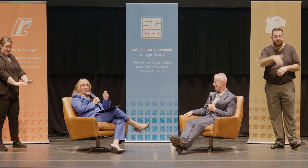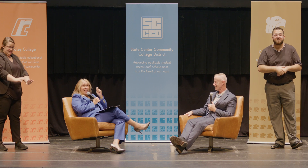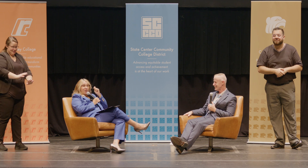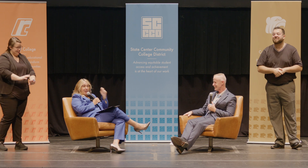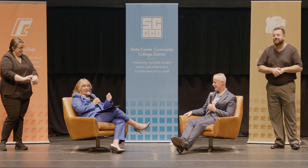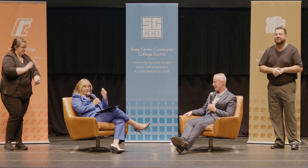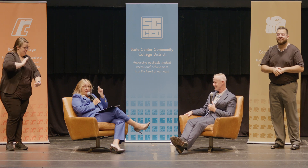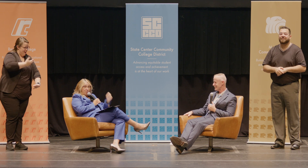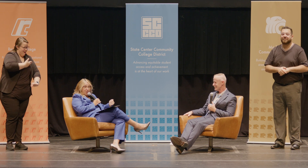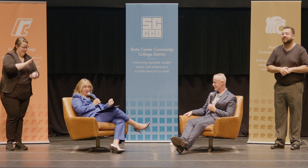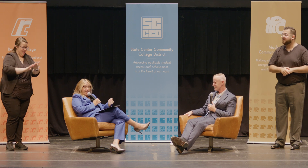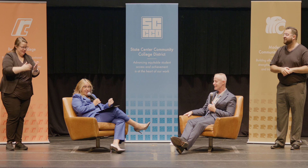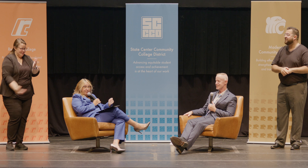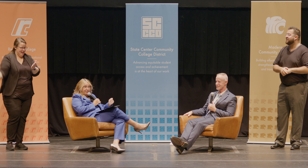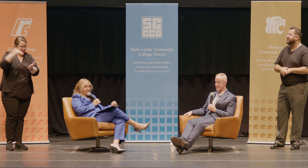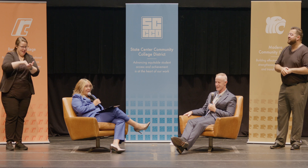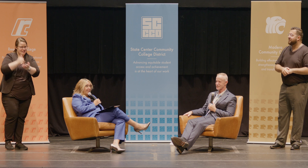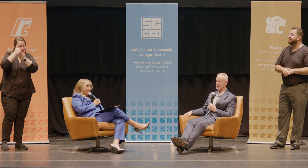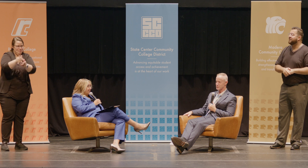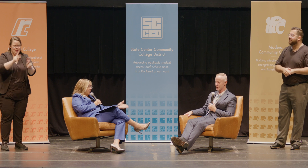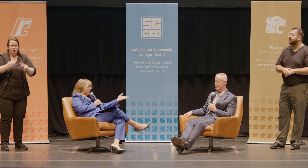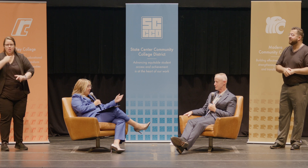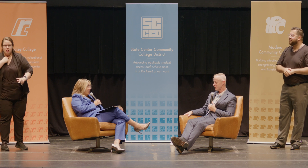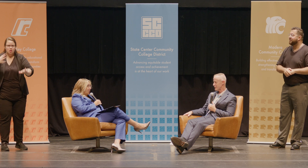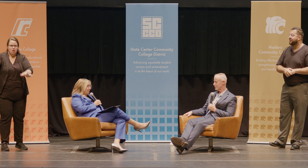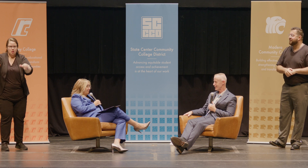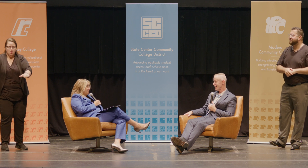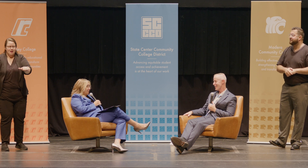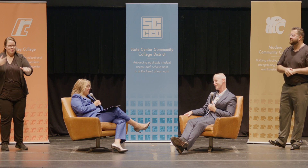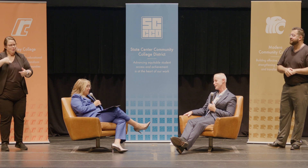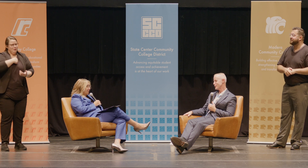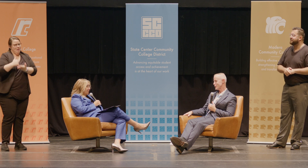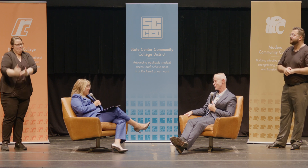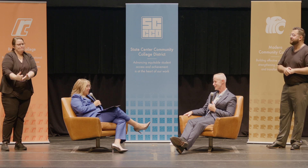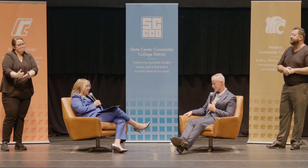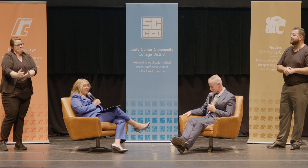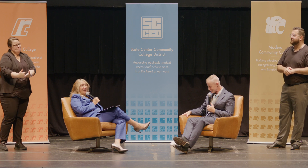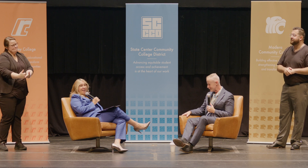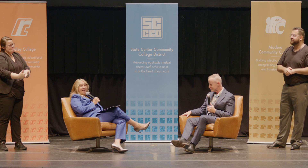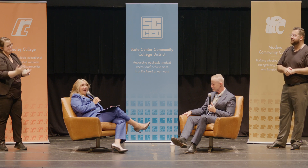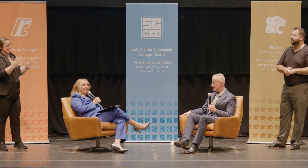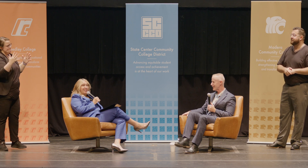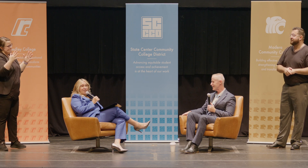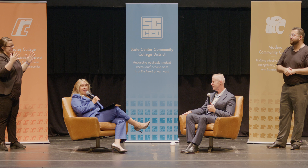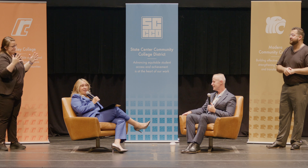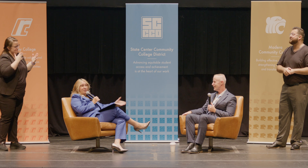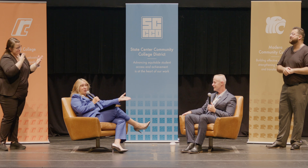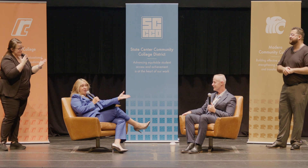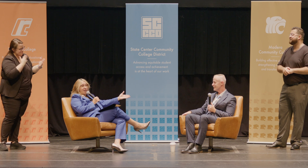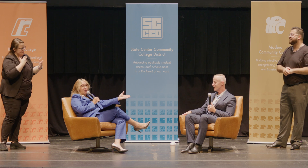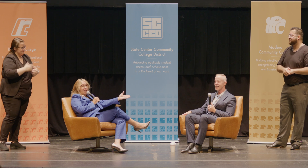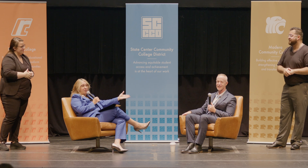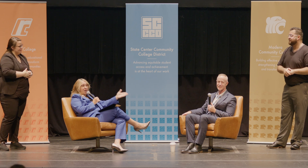colleges, once again, are not going to let people be stranded. Yes, exactly. So thank you. Yeah, thank you. Ladies and gentlemen,